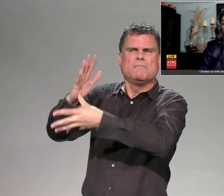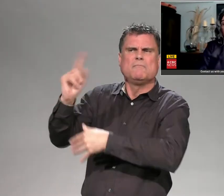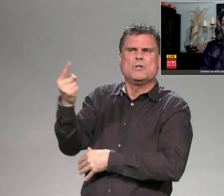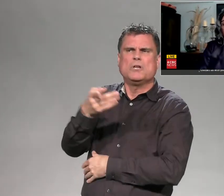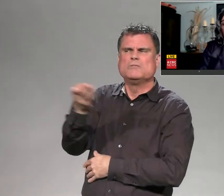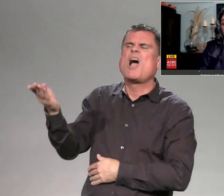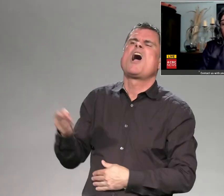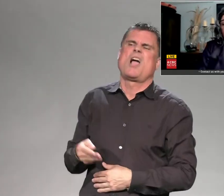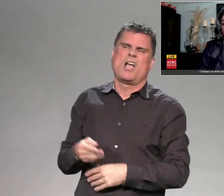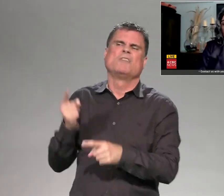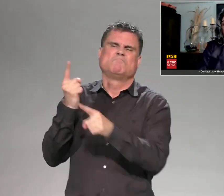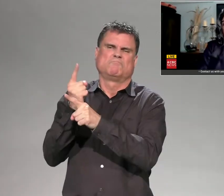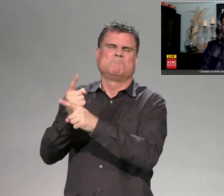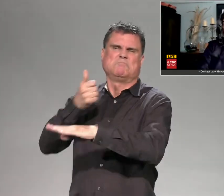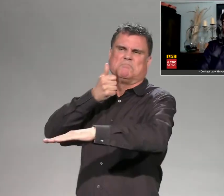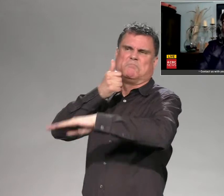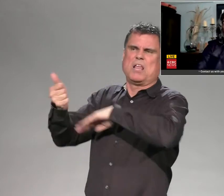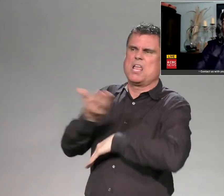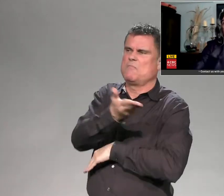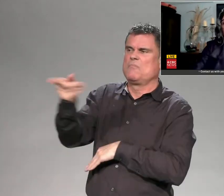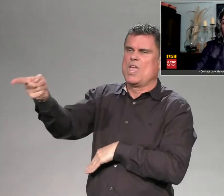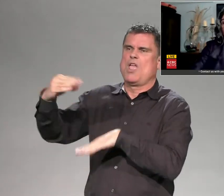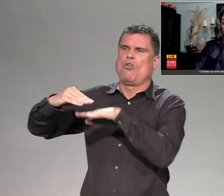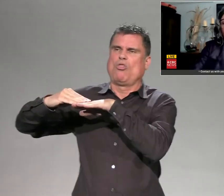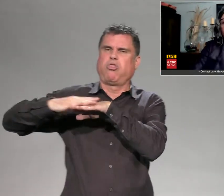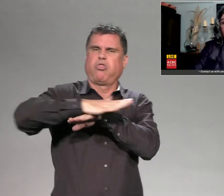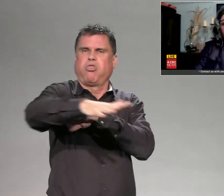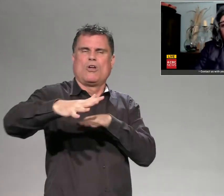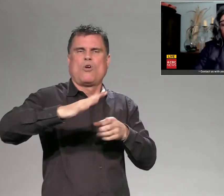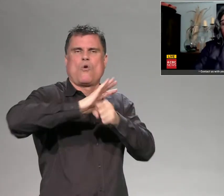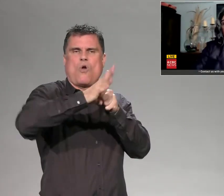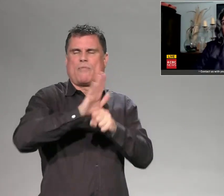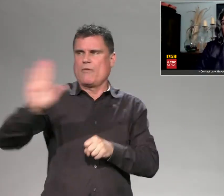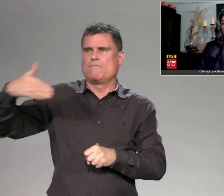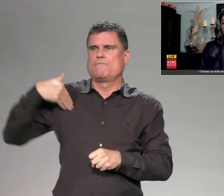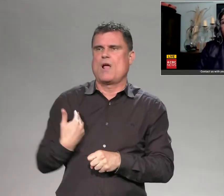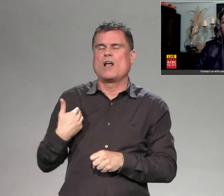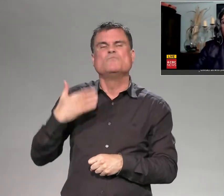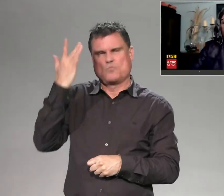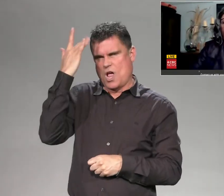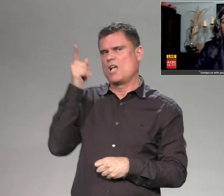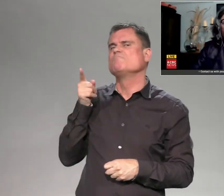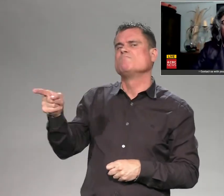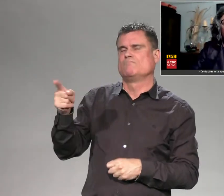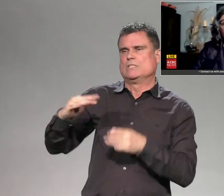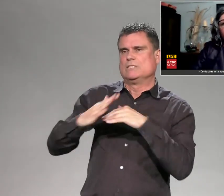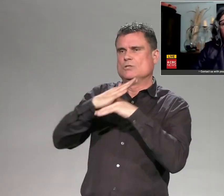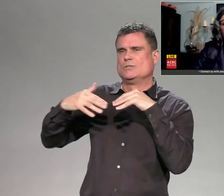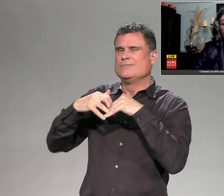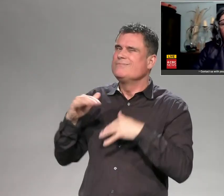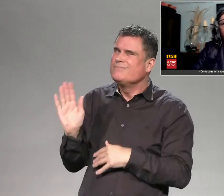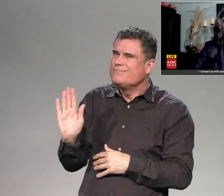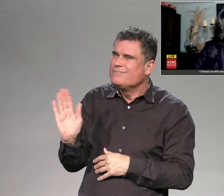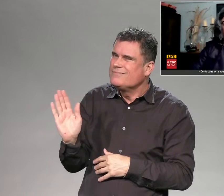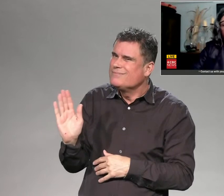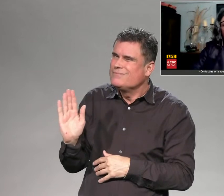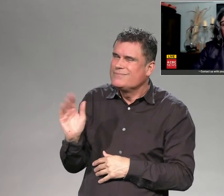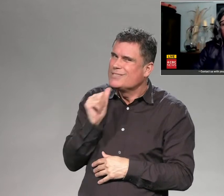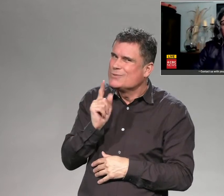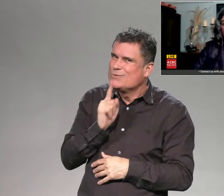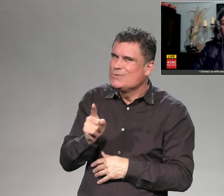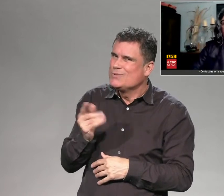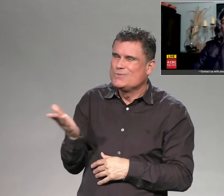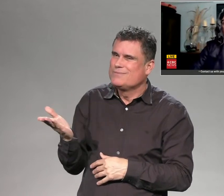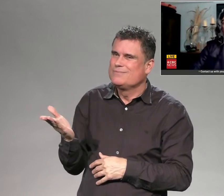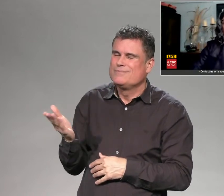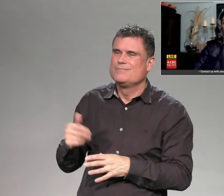Nation may have been very transparent about the number of cases they have on reserve, that neighboring community has not been